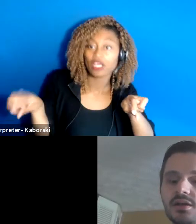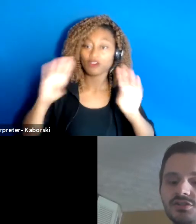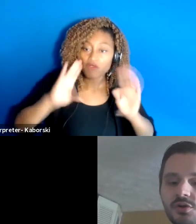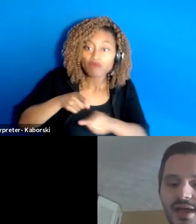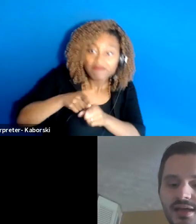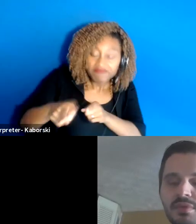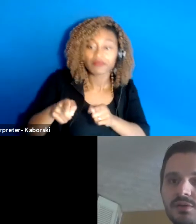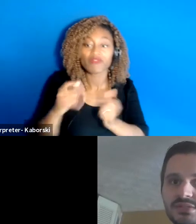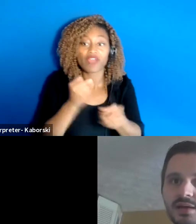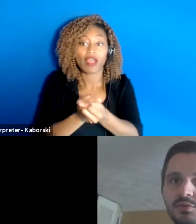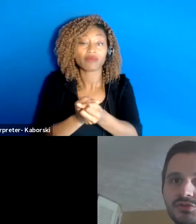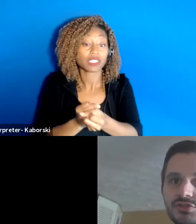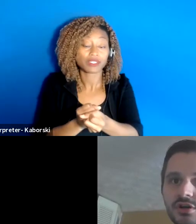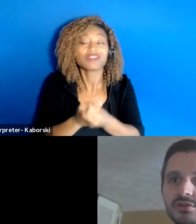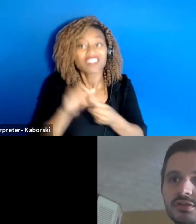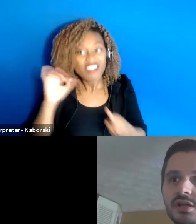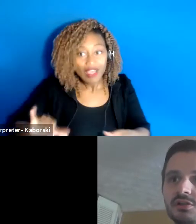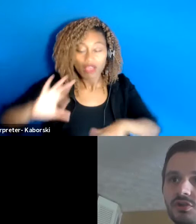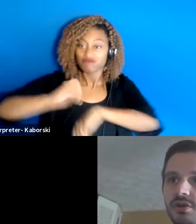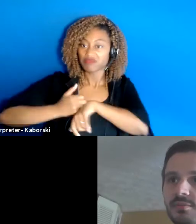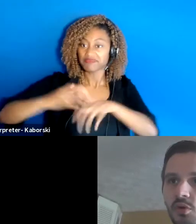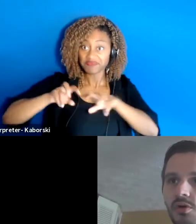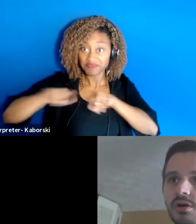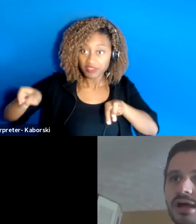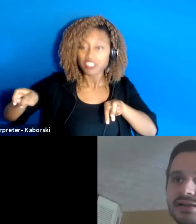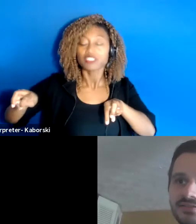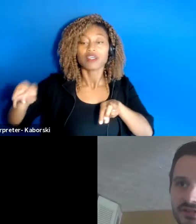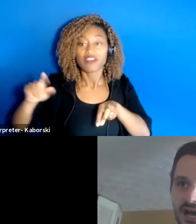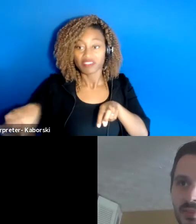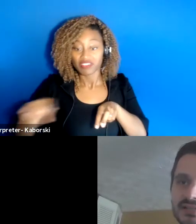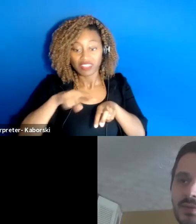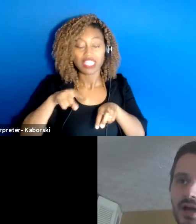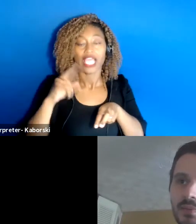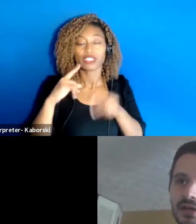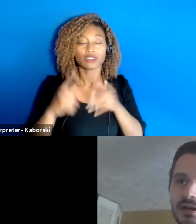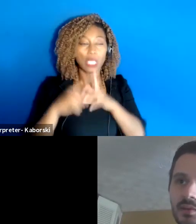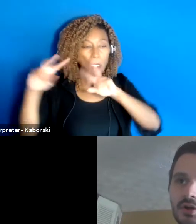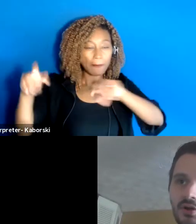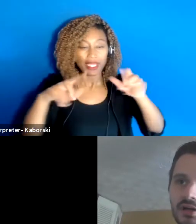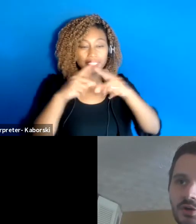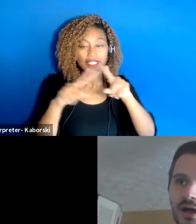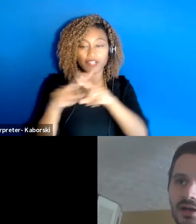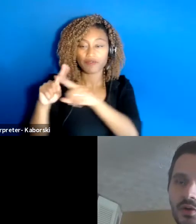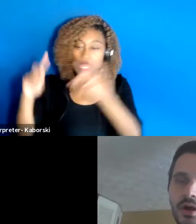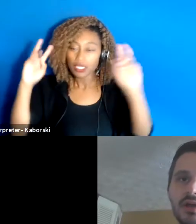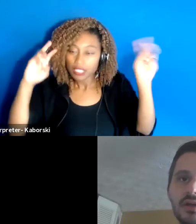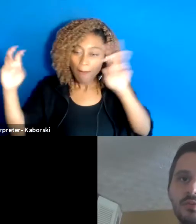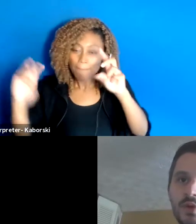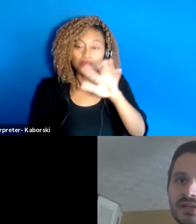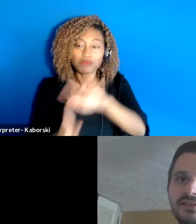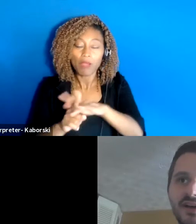past. So that committee was able to start looking more at different topics that were coming up across